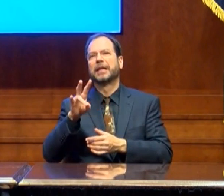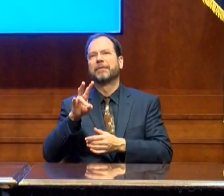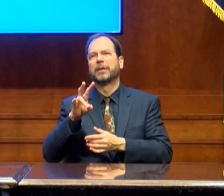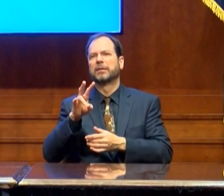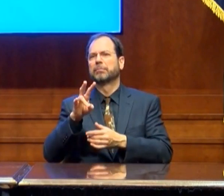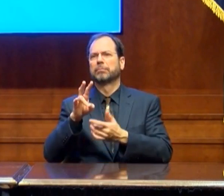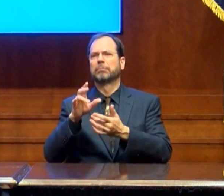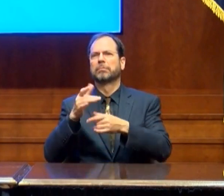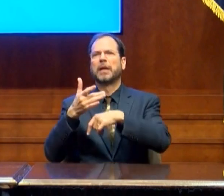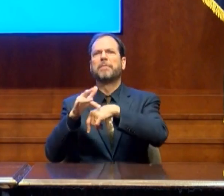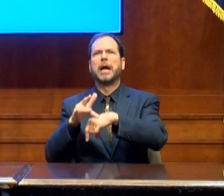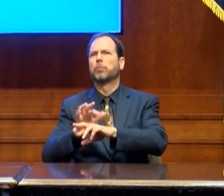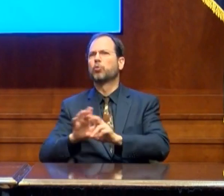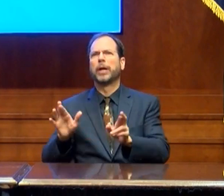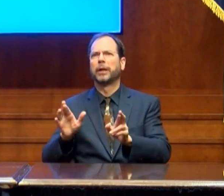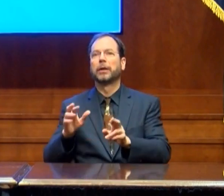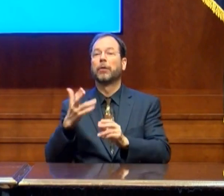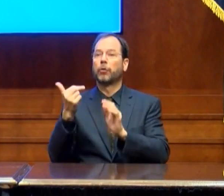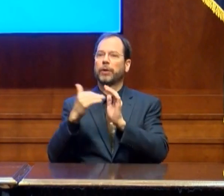88,450 slots that are open.